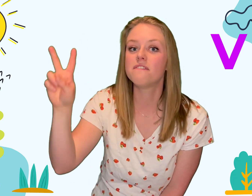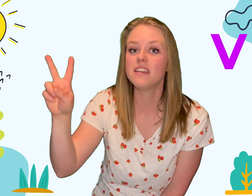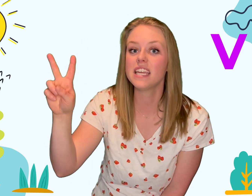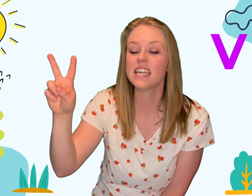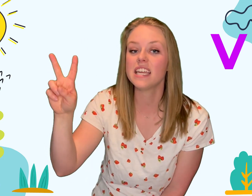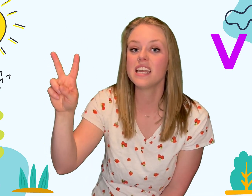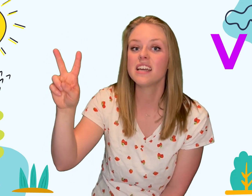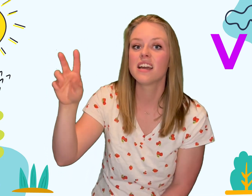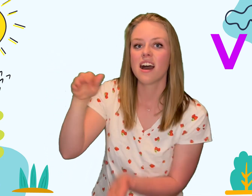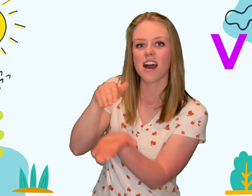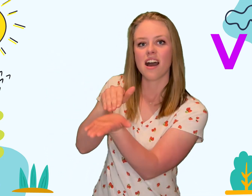V.